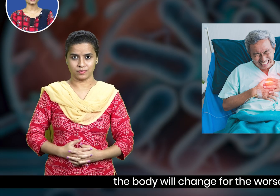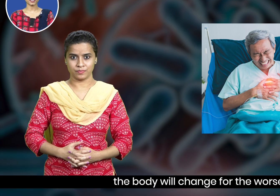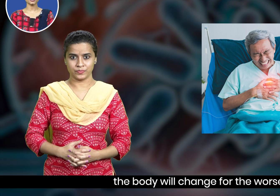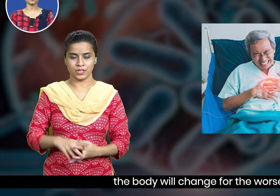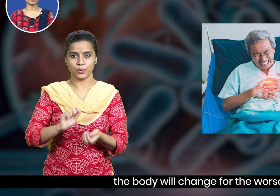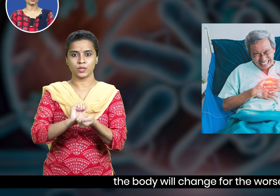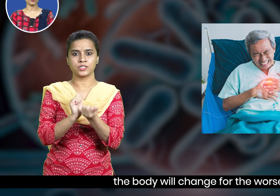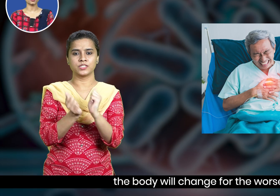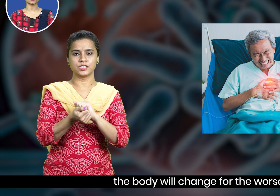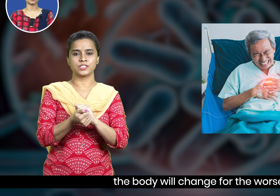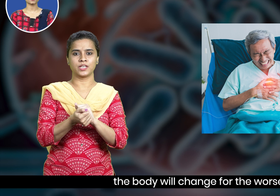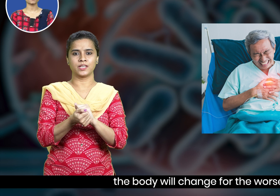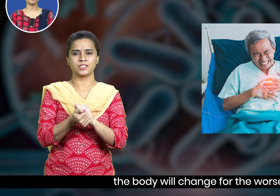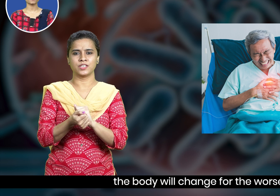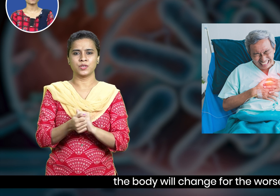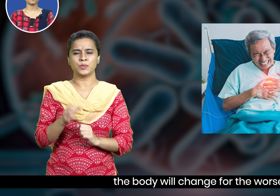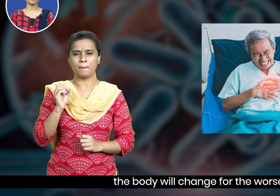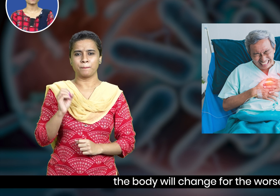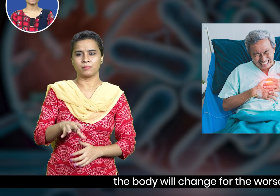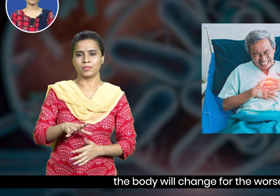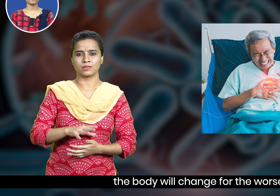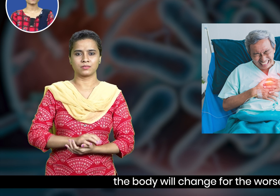will change for the worse.